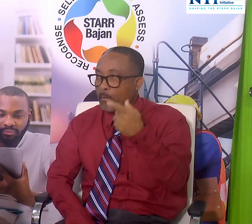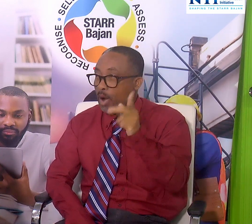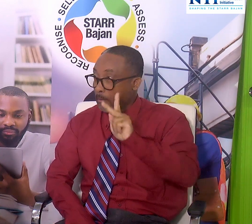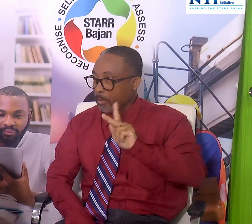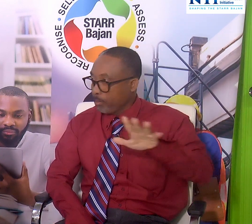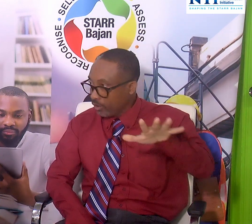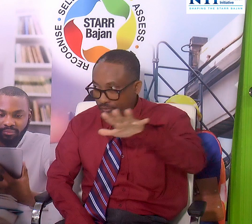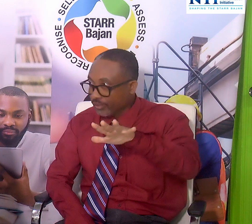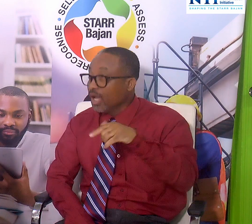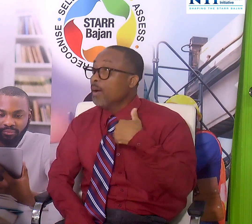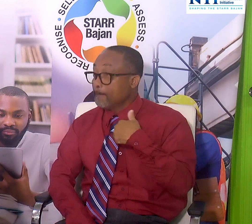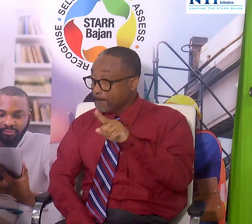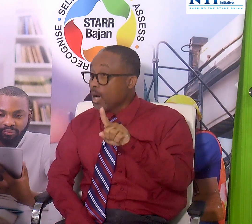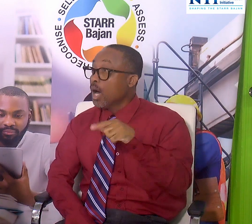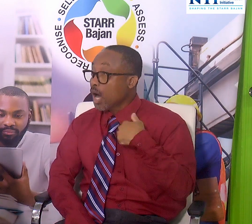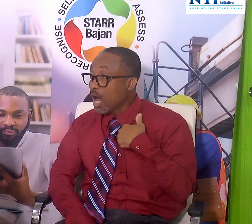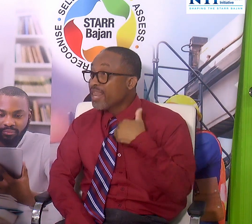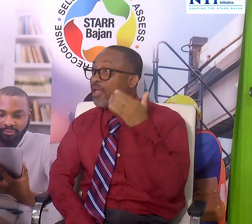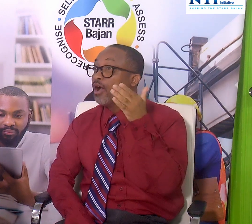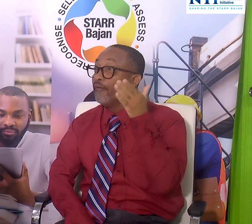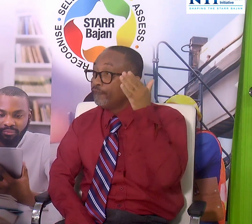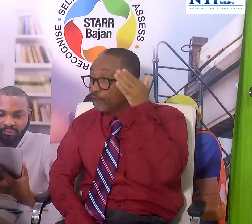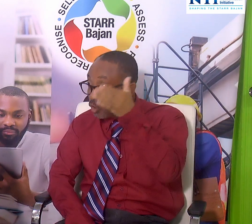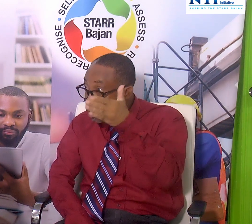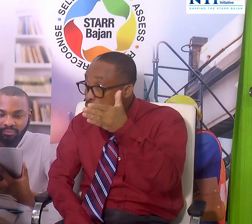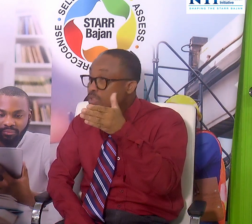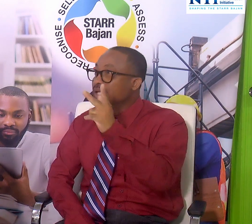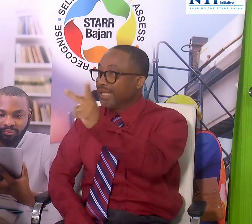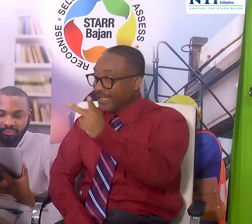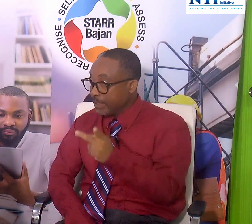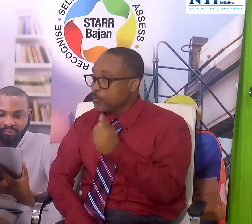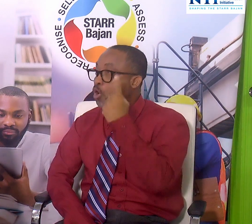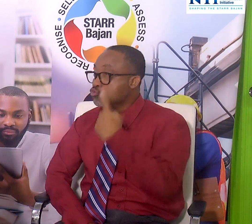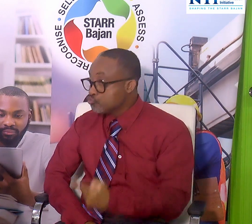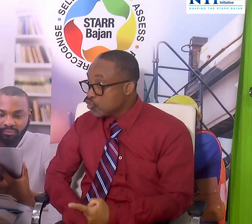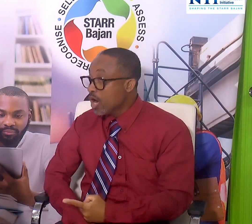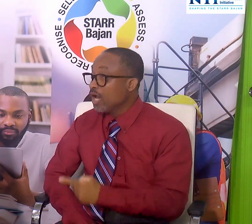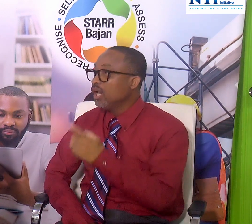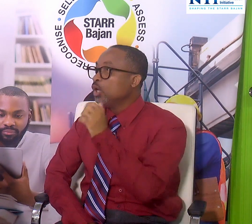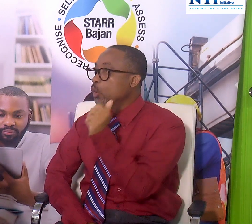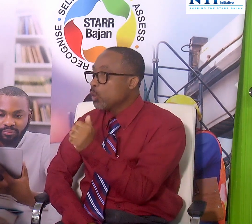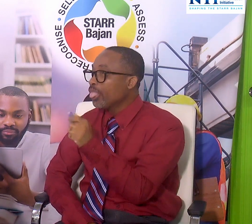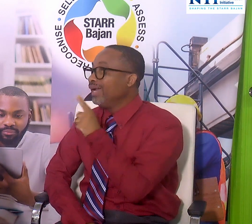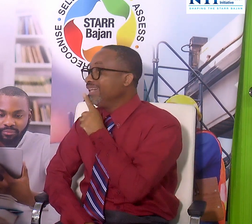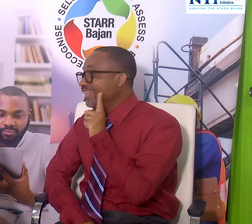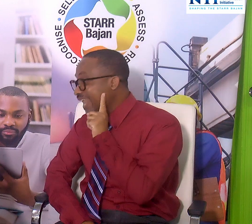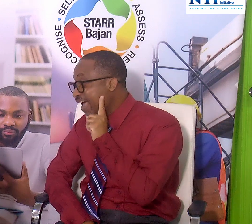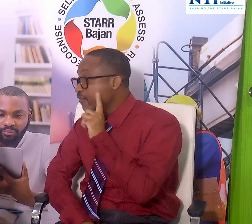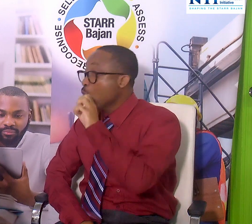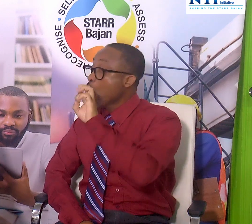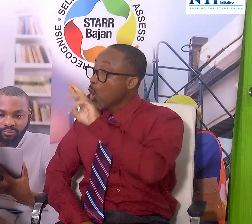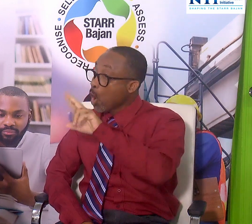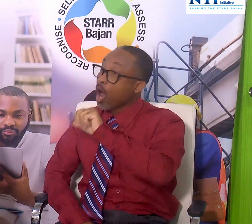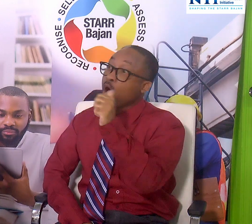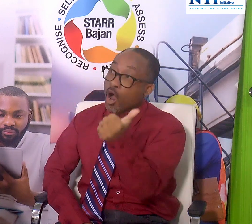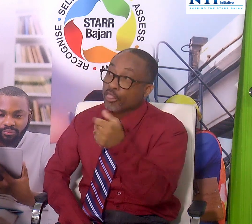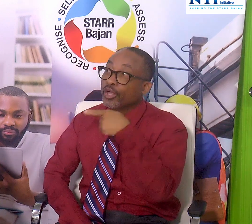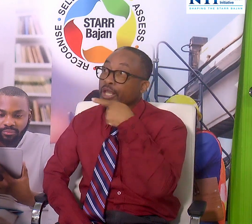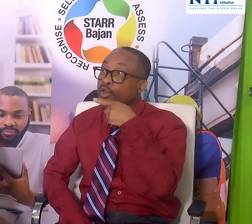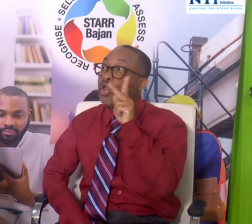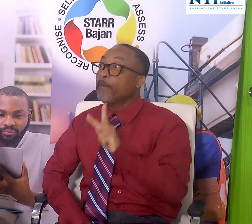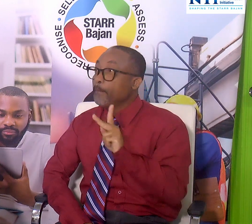all. That's not the way that how we term ourselves. We want to make sure that